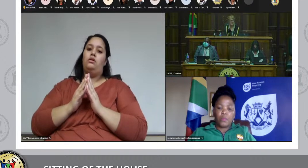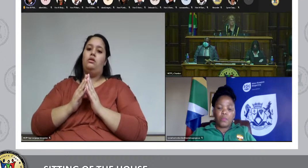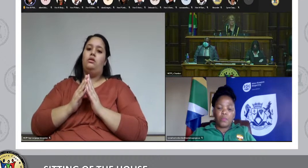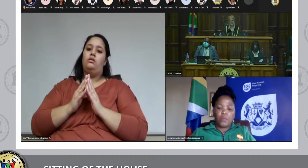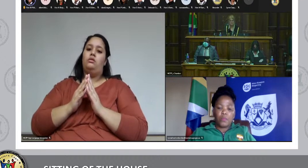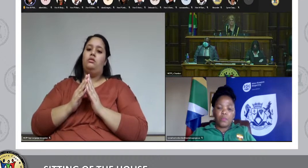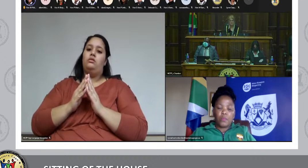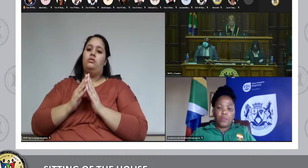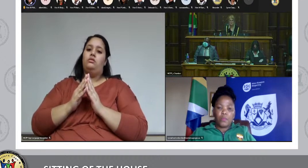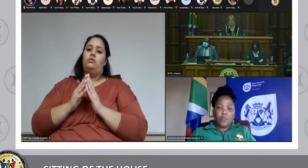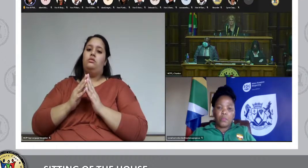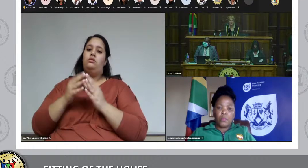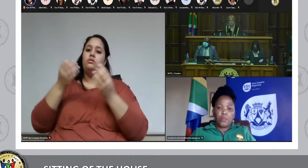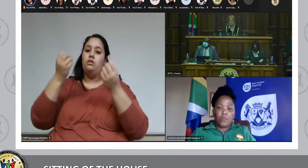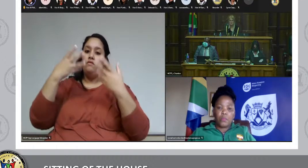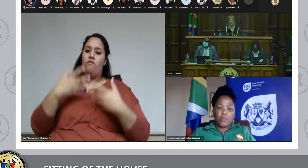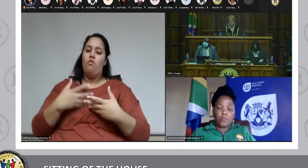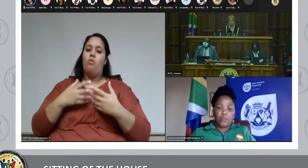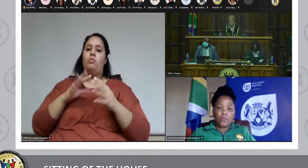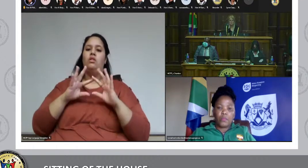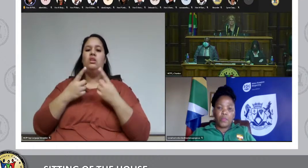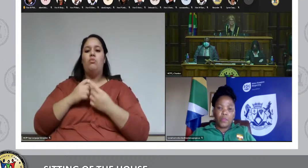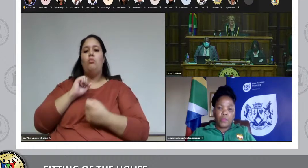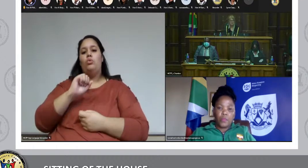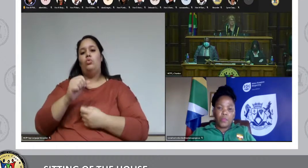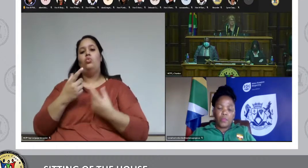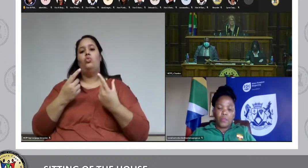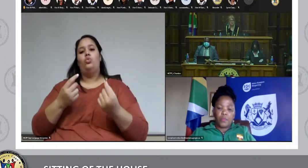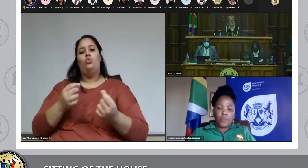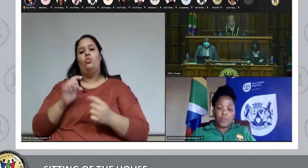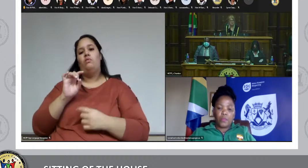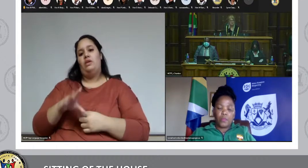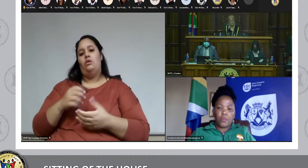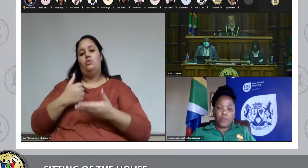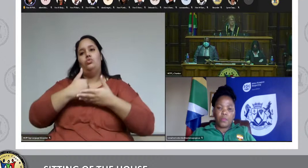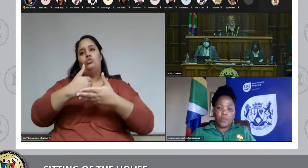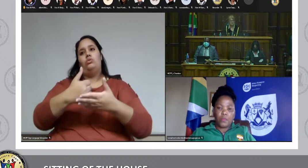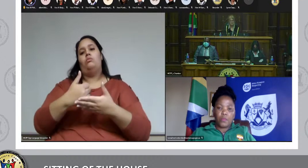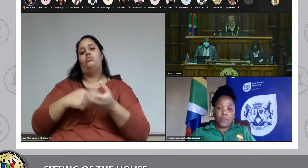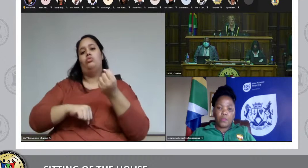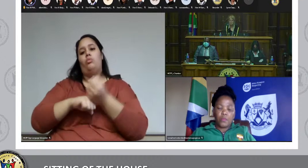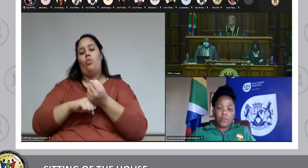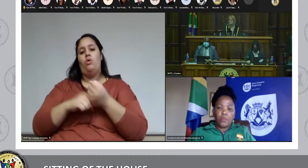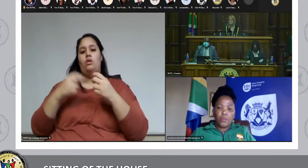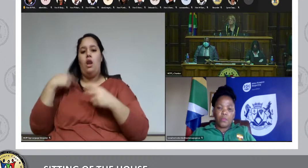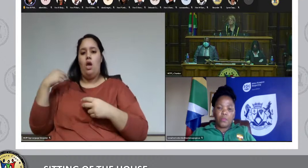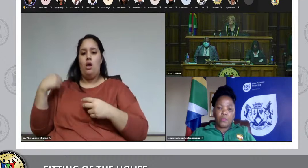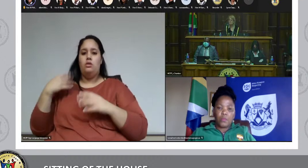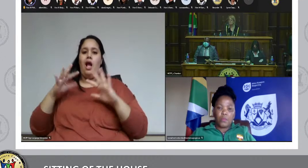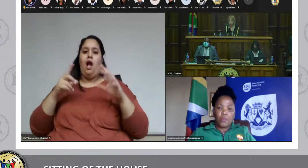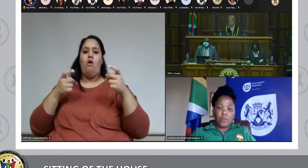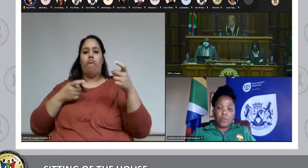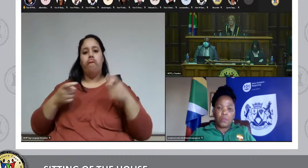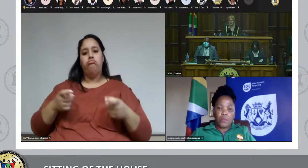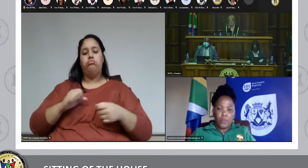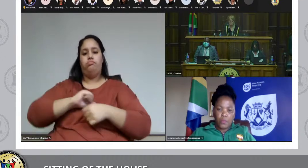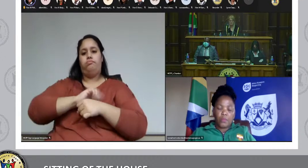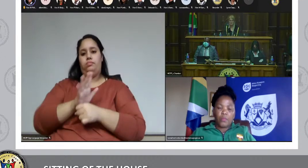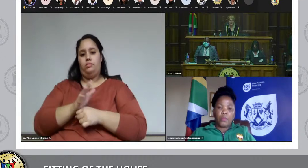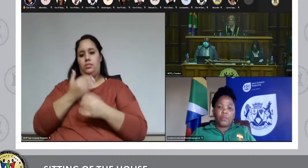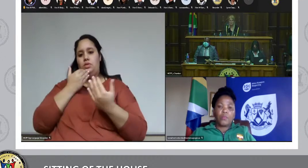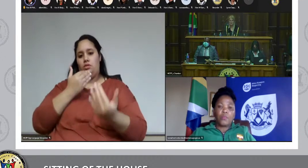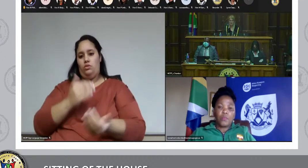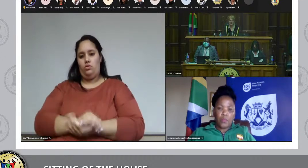initiatives did the department undertake to support nurses in managing the COVID-19 pandemic? Thank you,